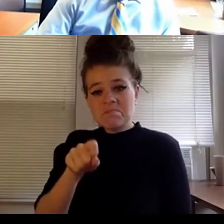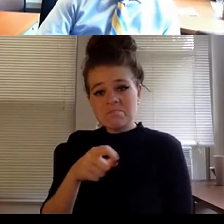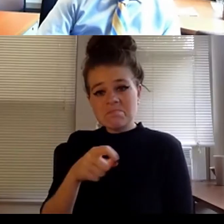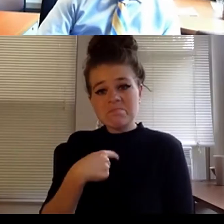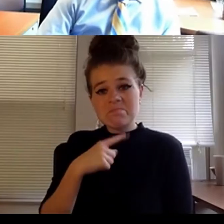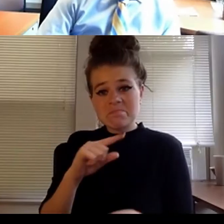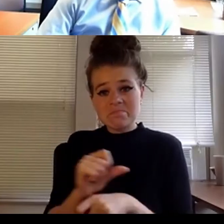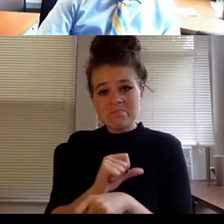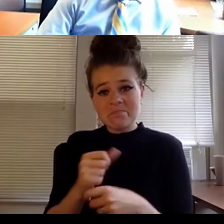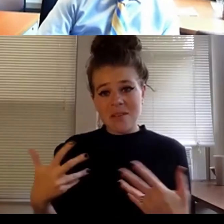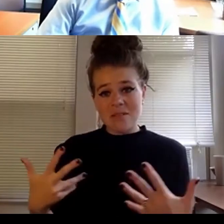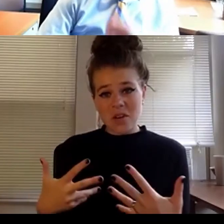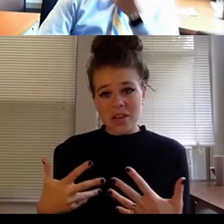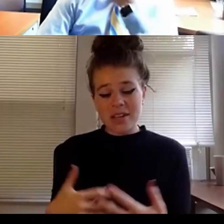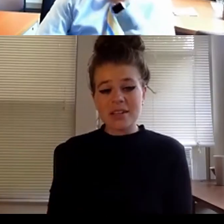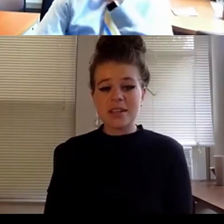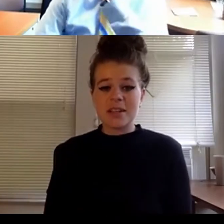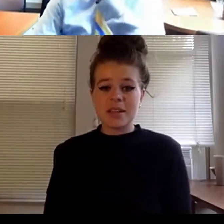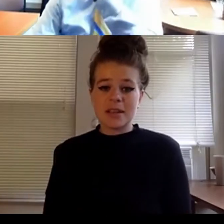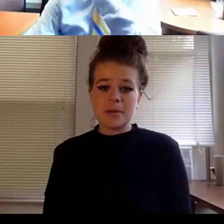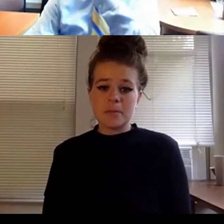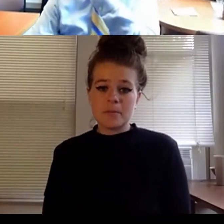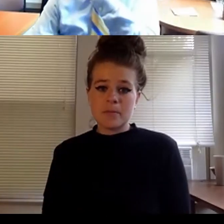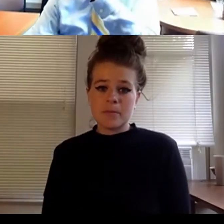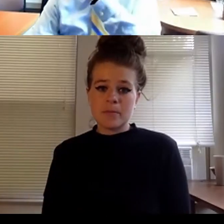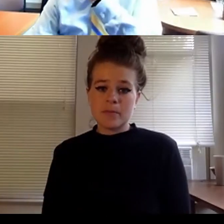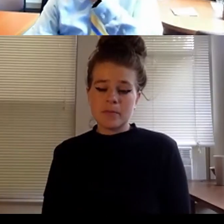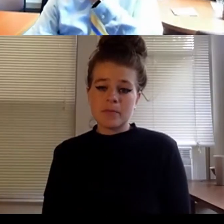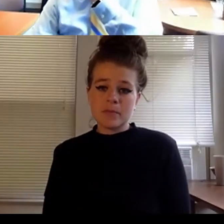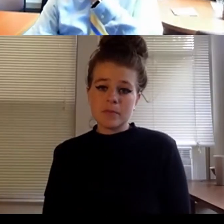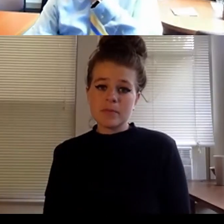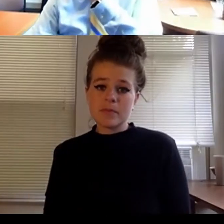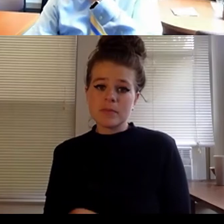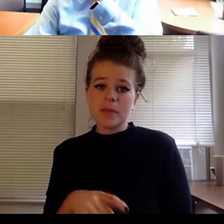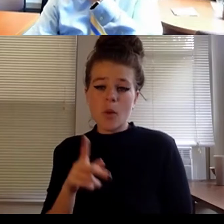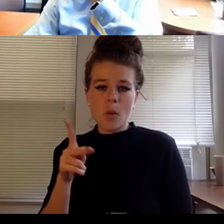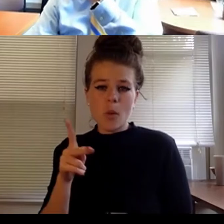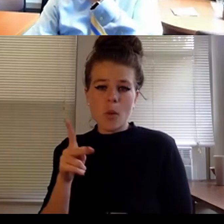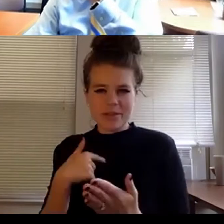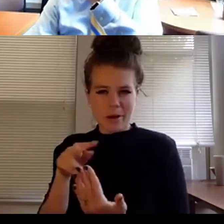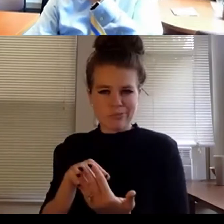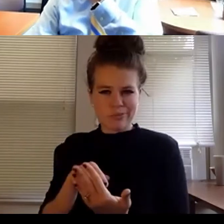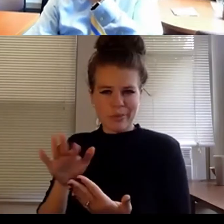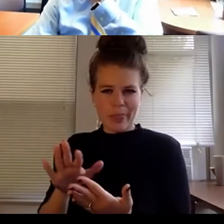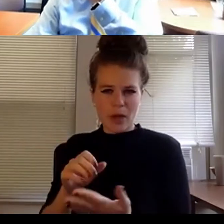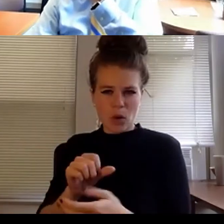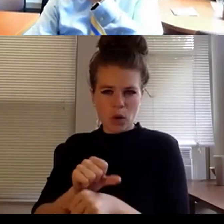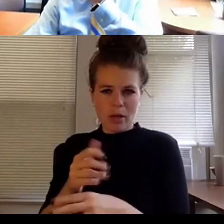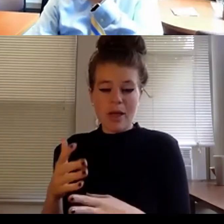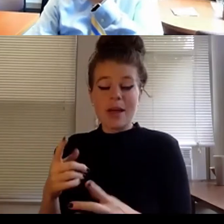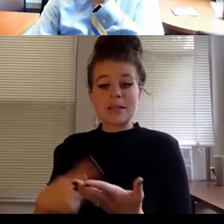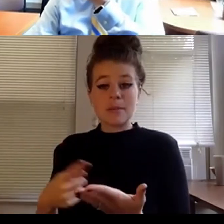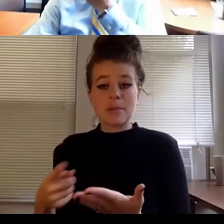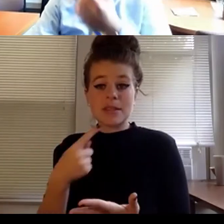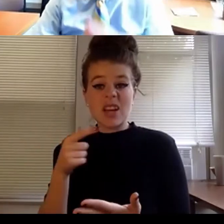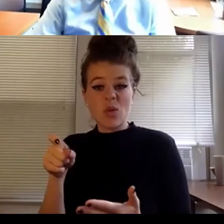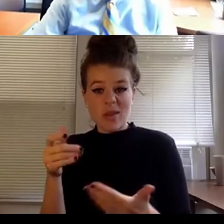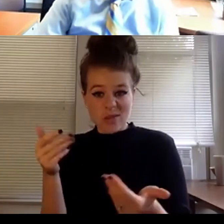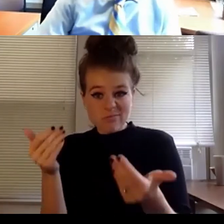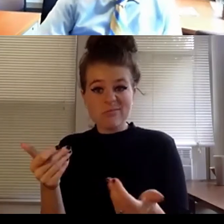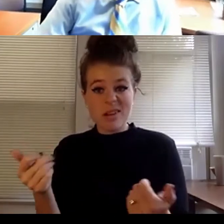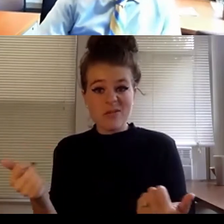And a person that I read a lot says, sometimes you have to do it afraid. And that's what I